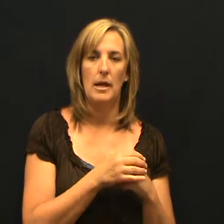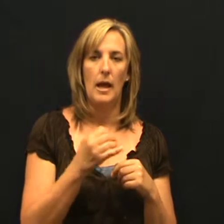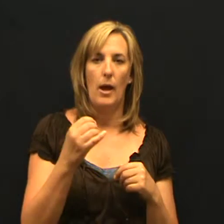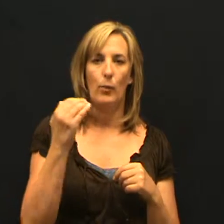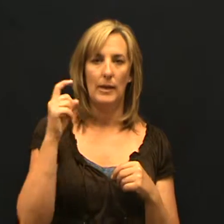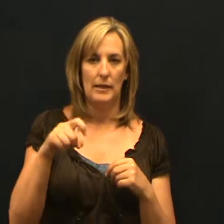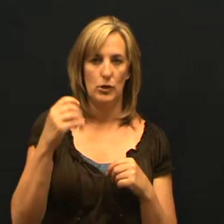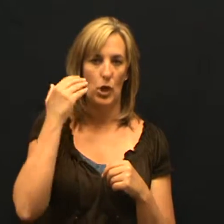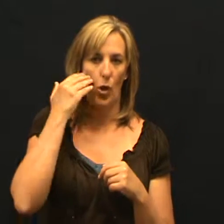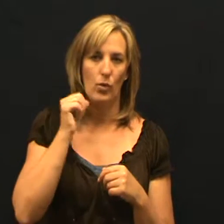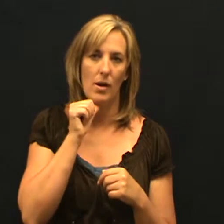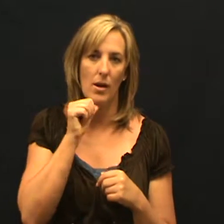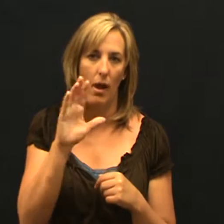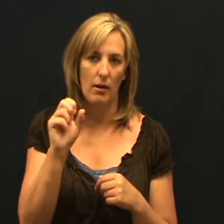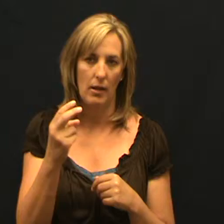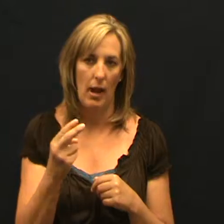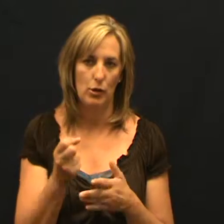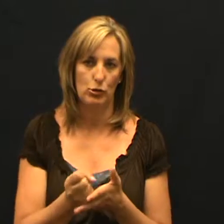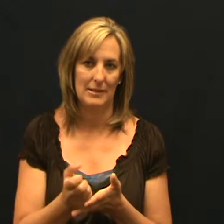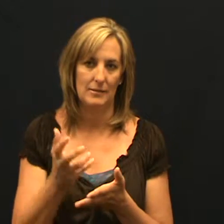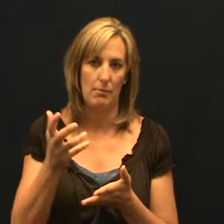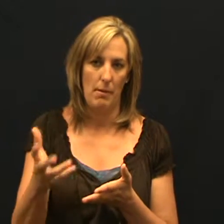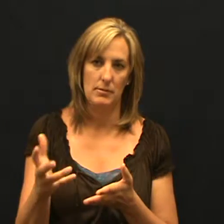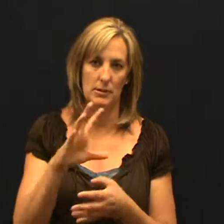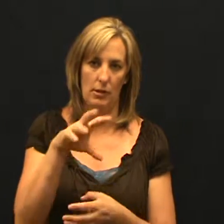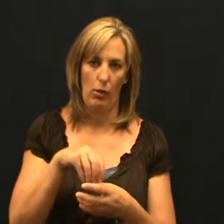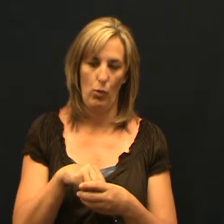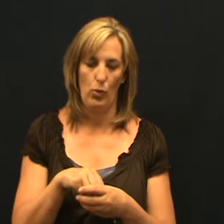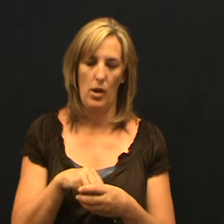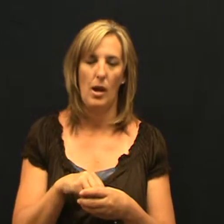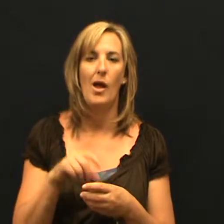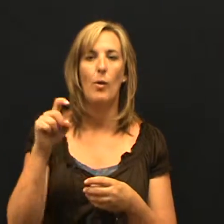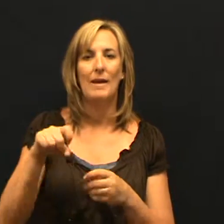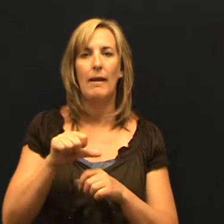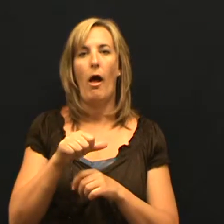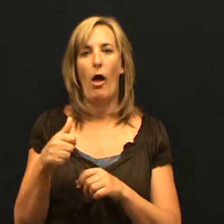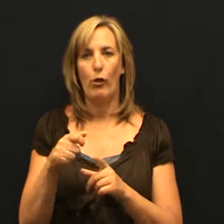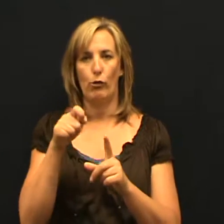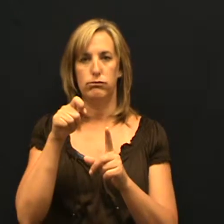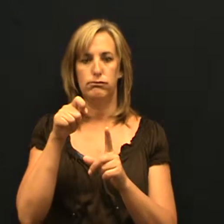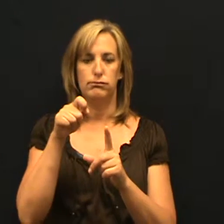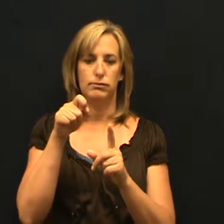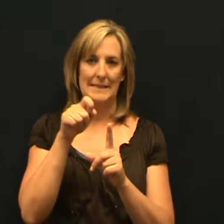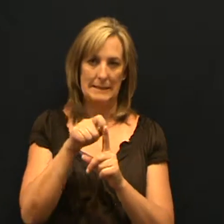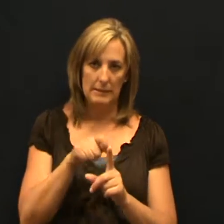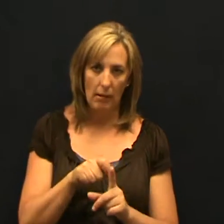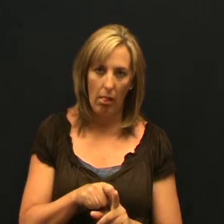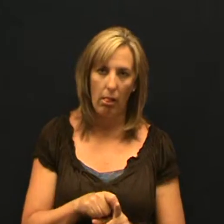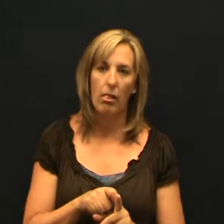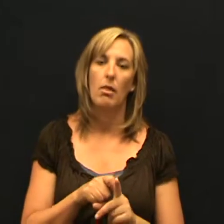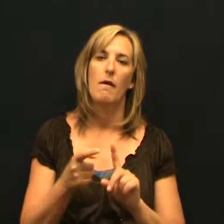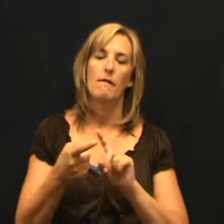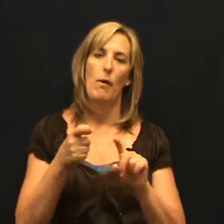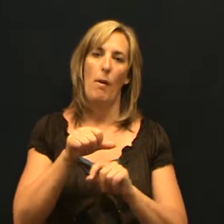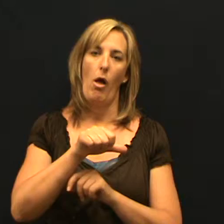expenses that were included in that income statement were. And then we need other details from other accounts. For example, we're going to look at change